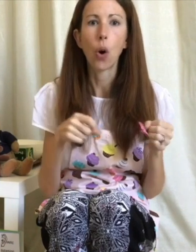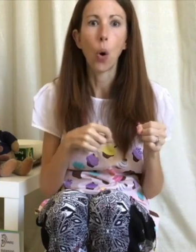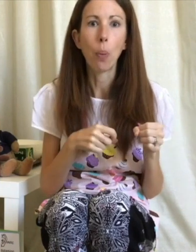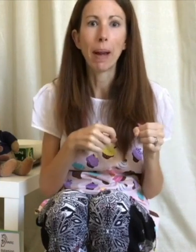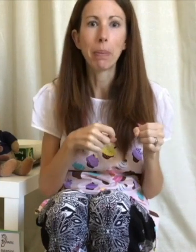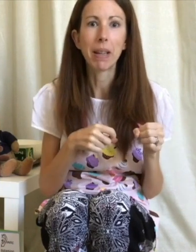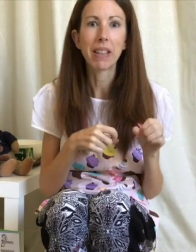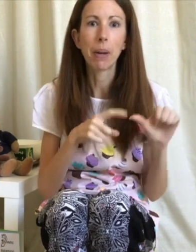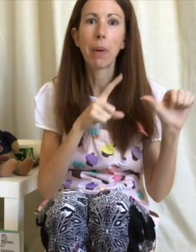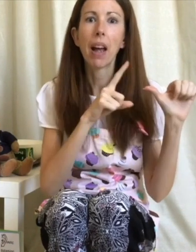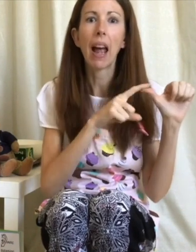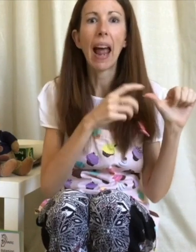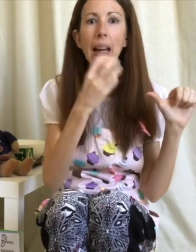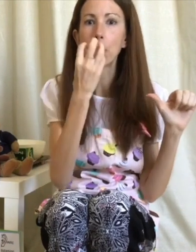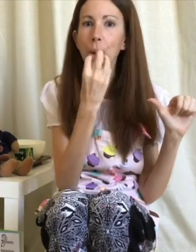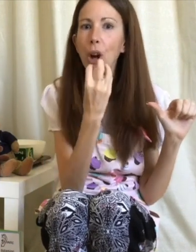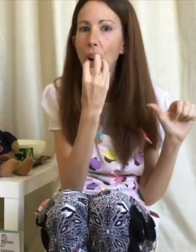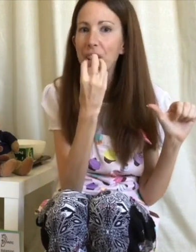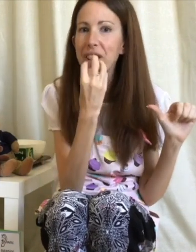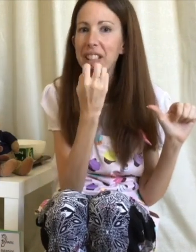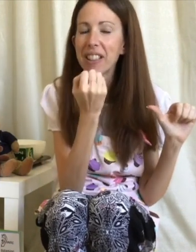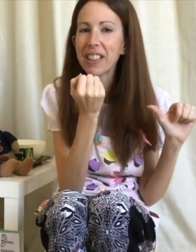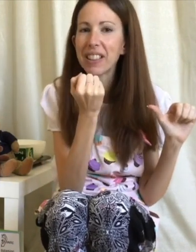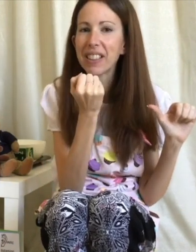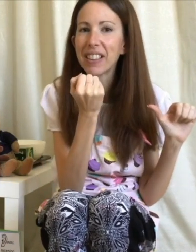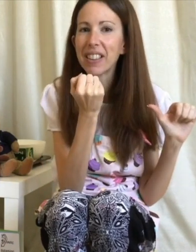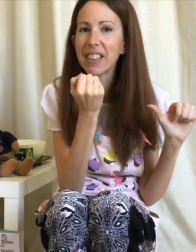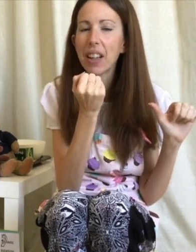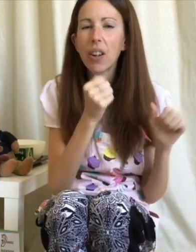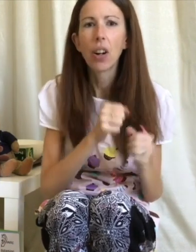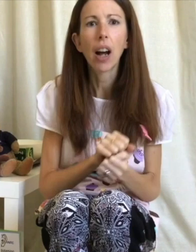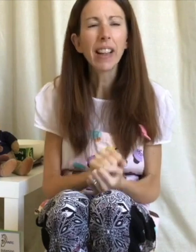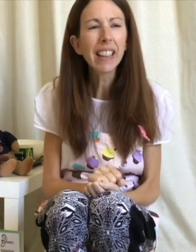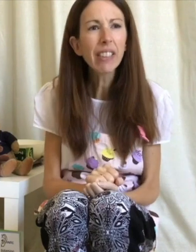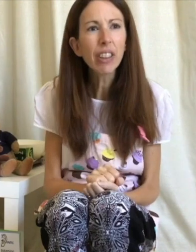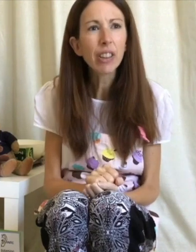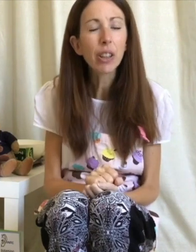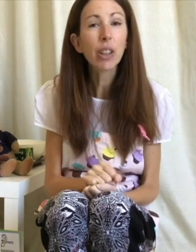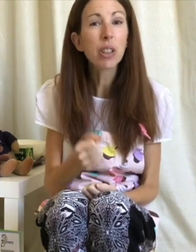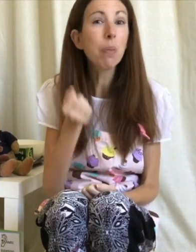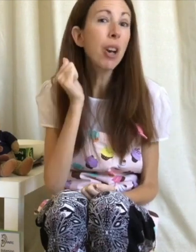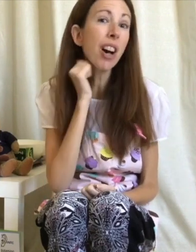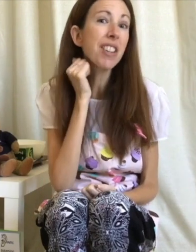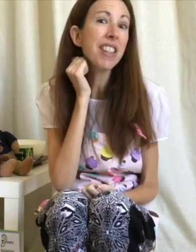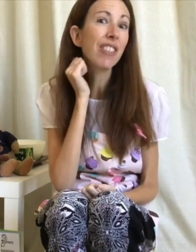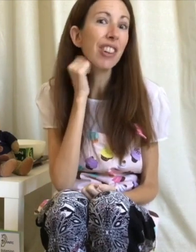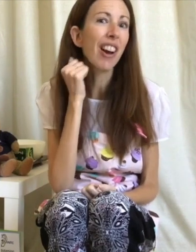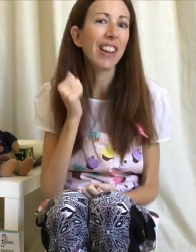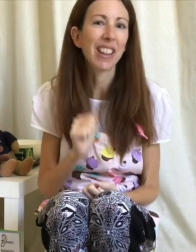or maybe some apricots, and even some nuts if you like